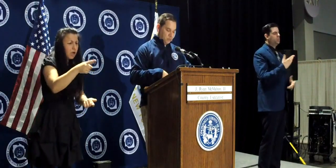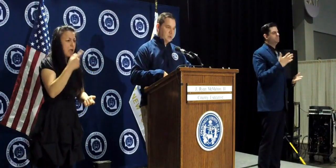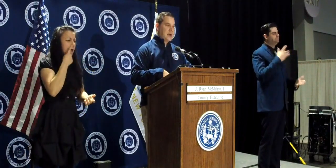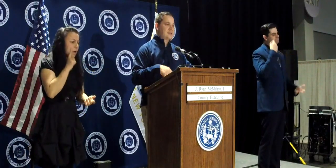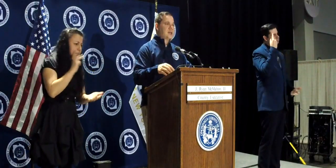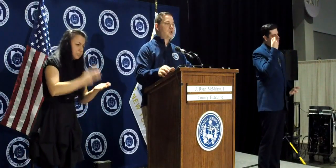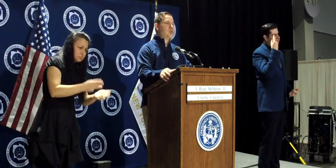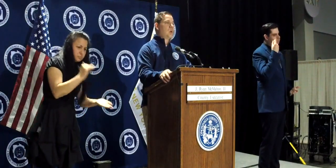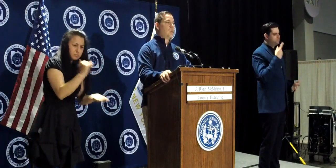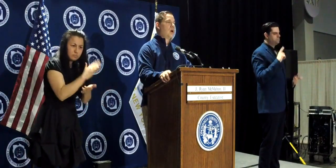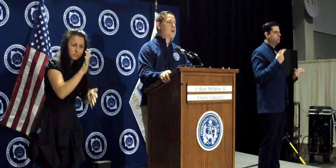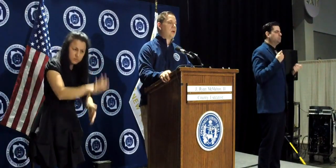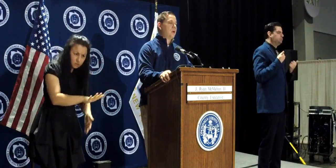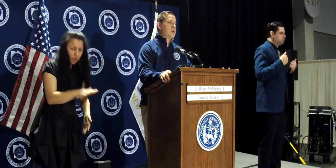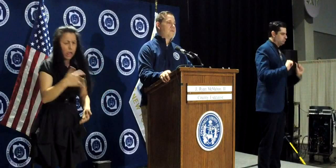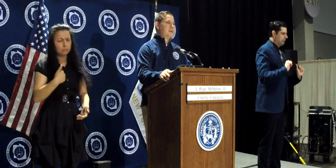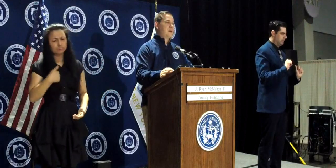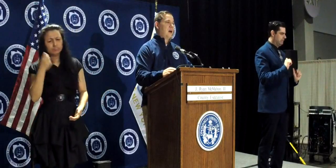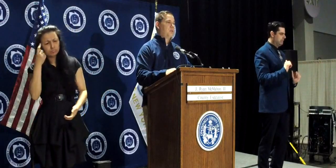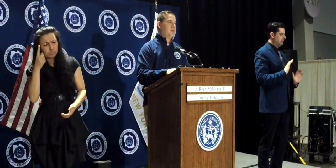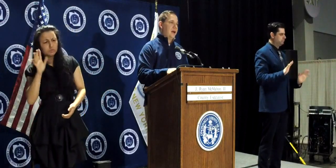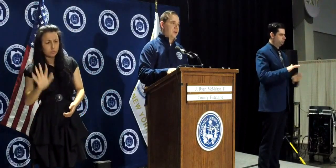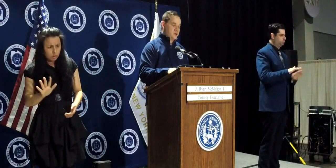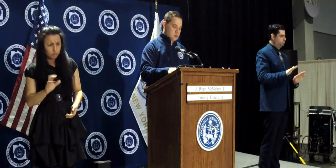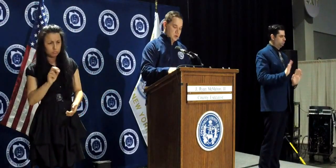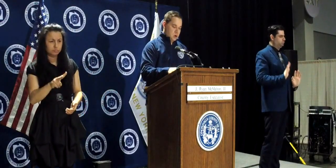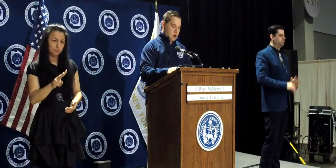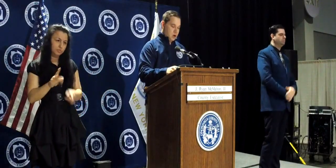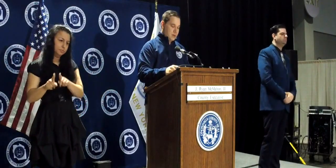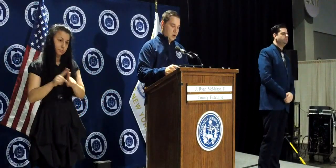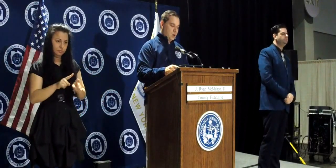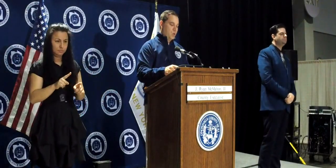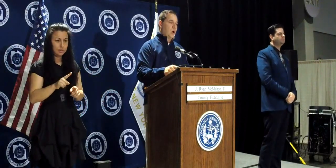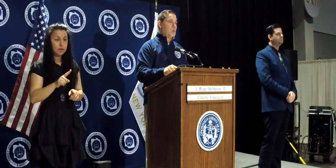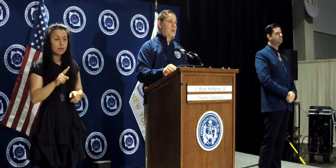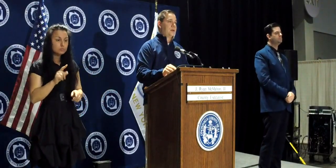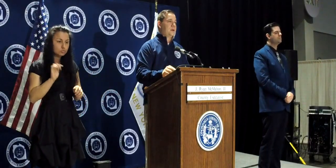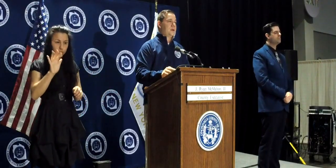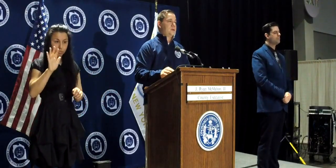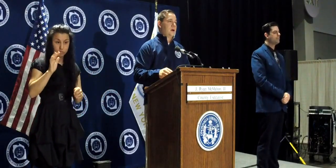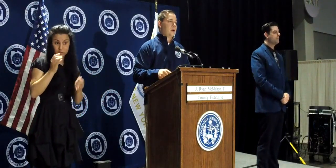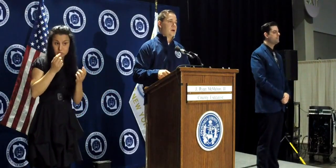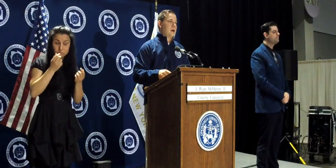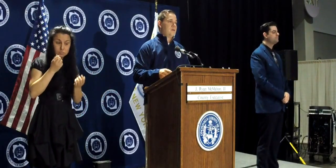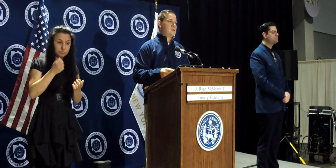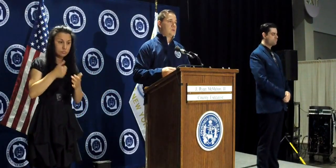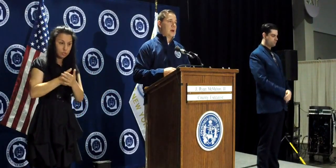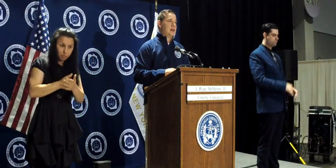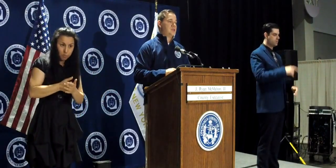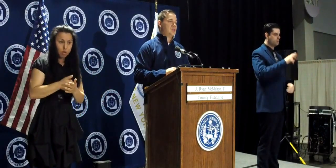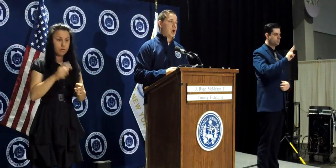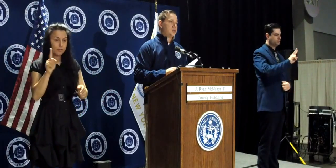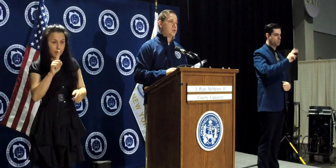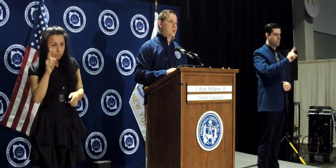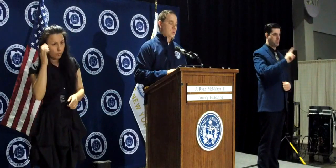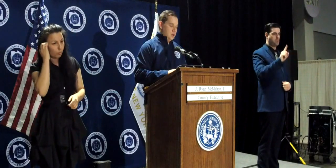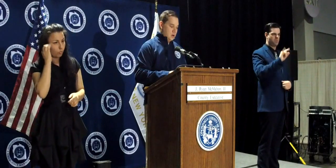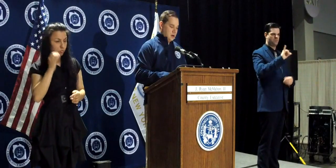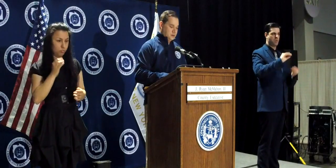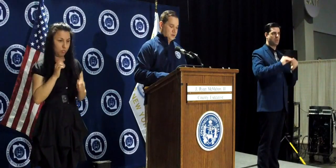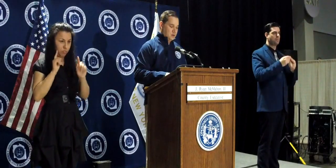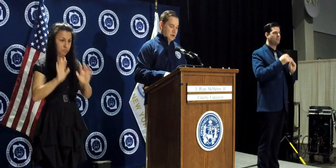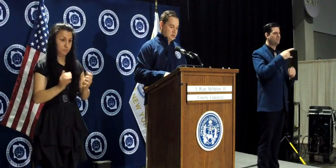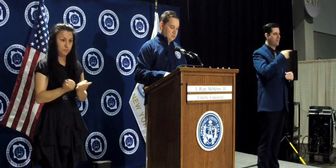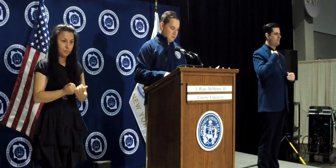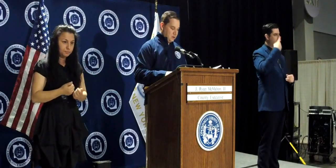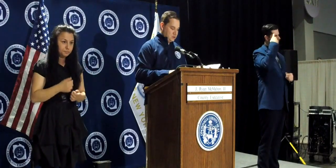need help, contact 211. We have mental health providers there who are willing and obviously ready to talk to you